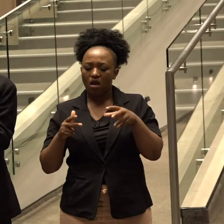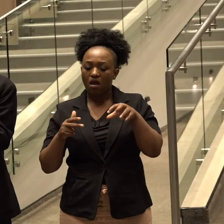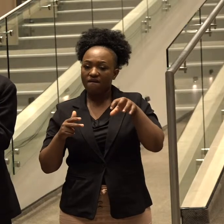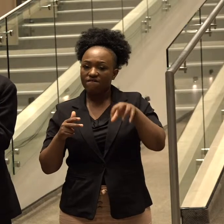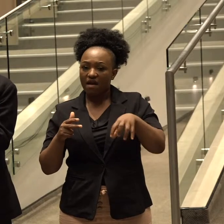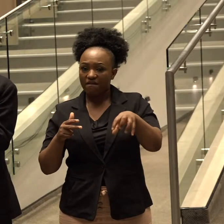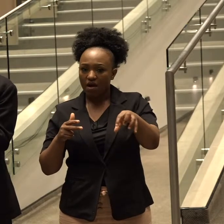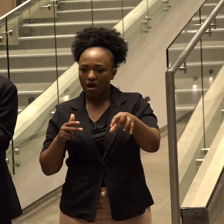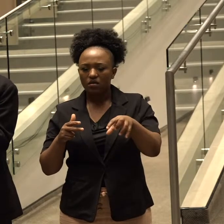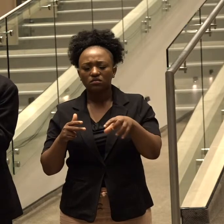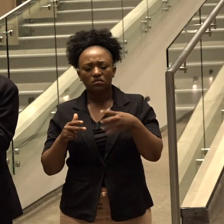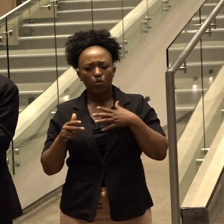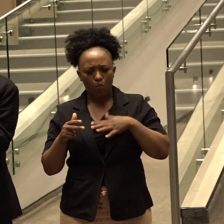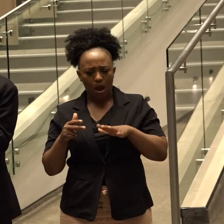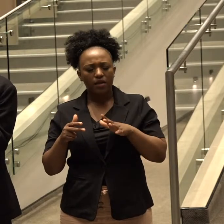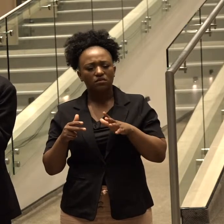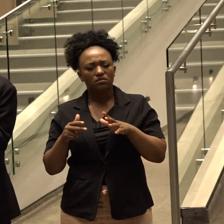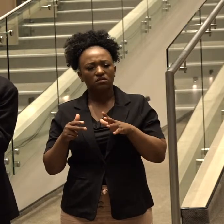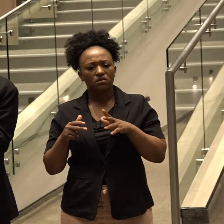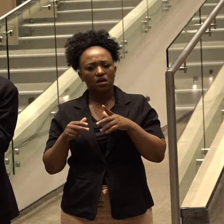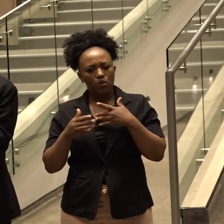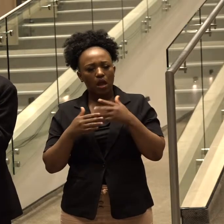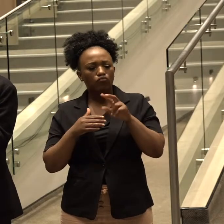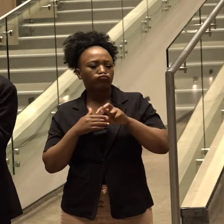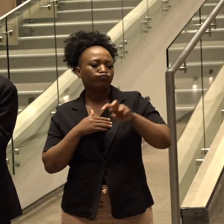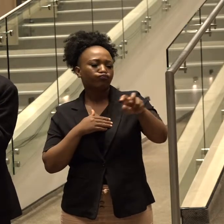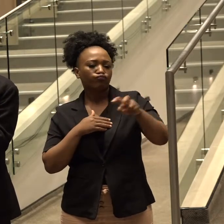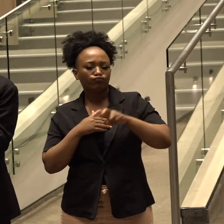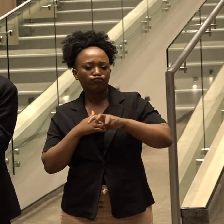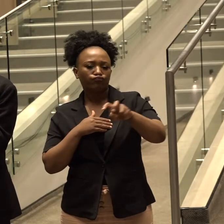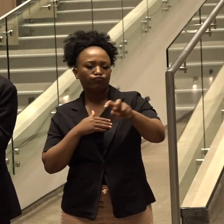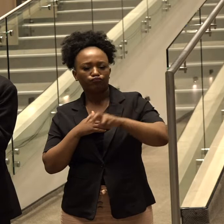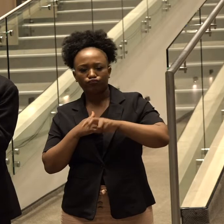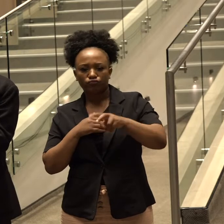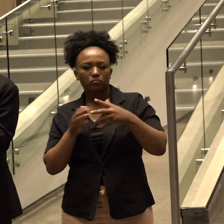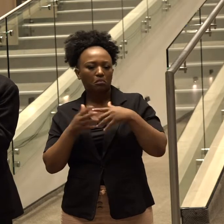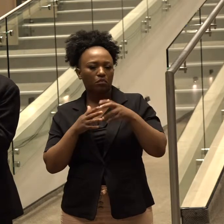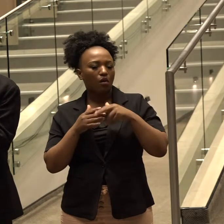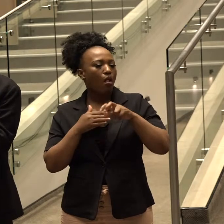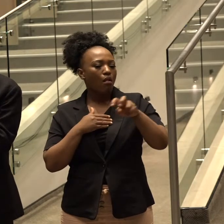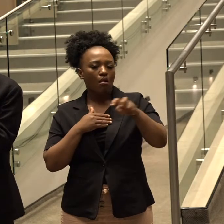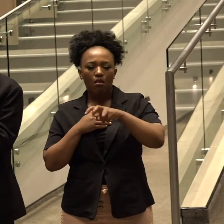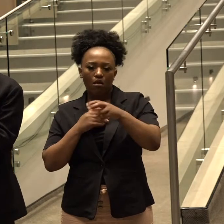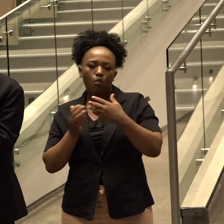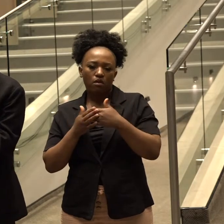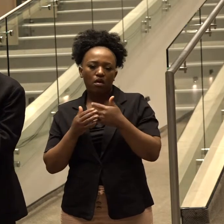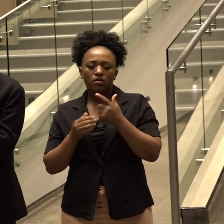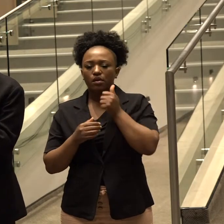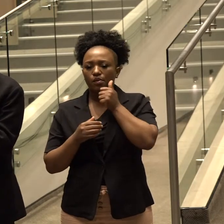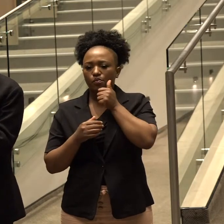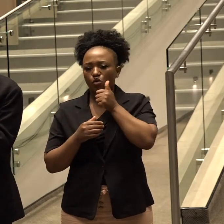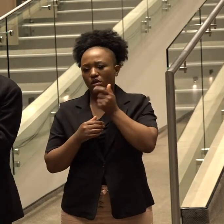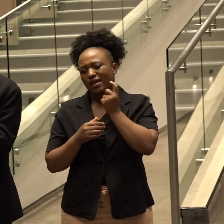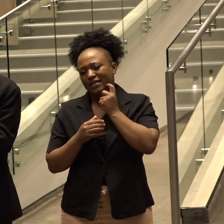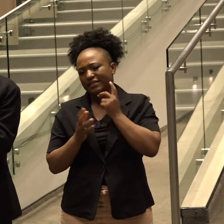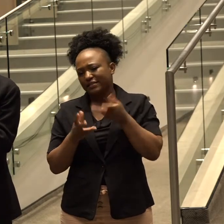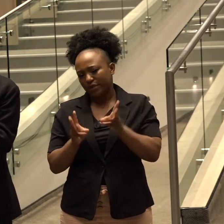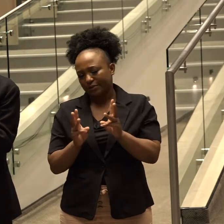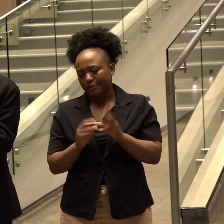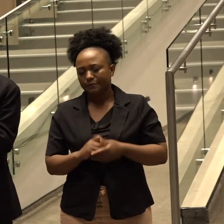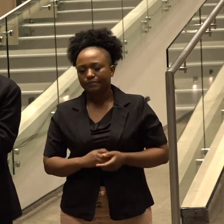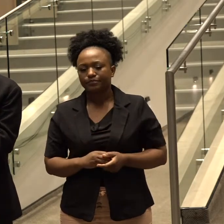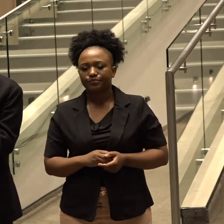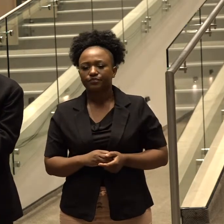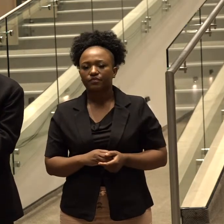a railway station so that we can travel conveniently to wherever whatever destination we want to to go